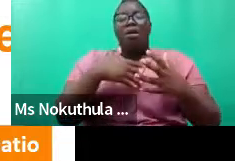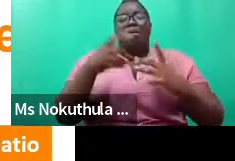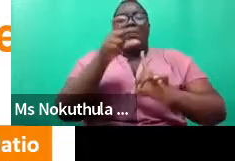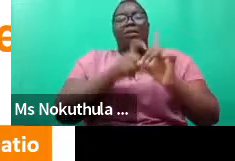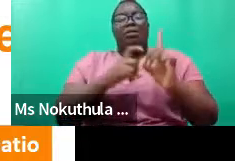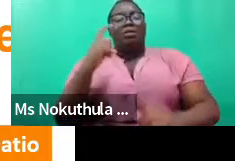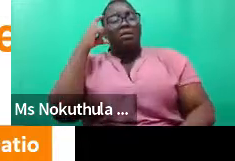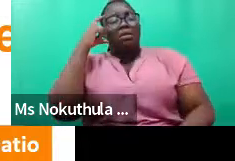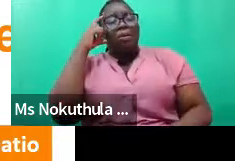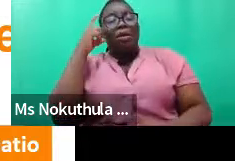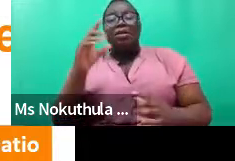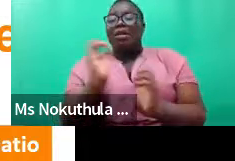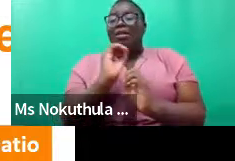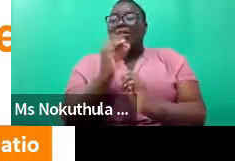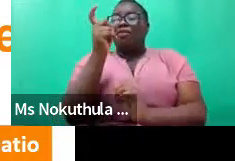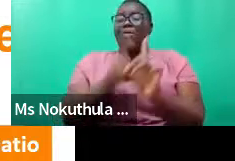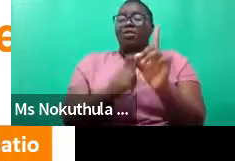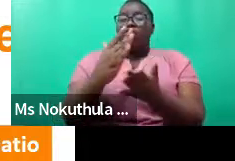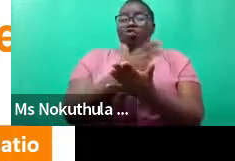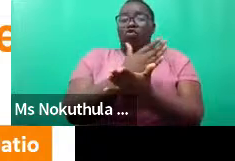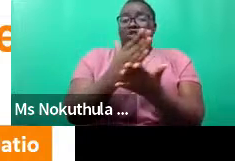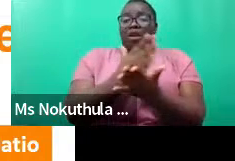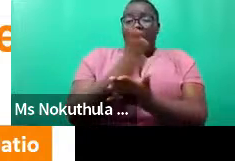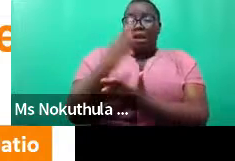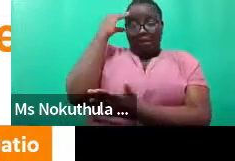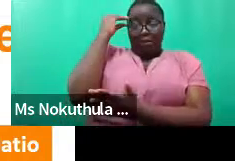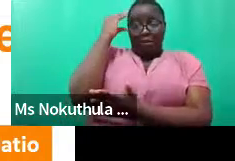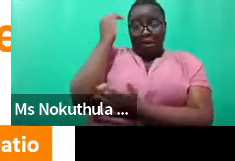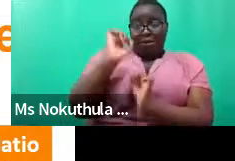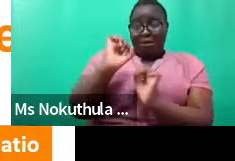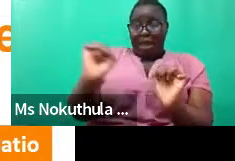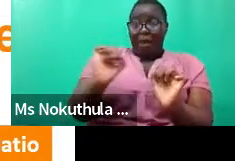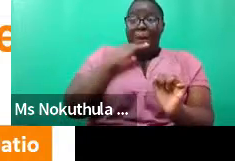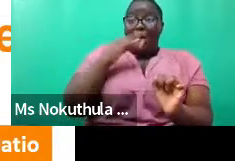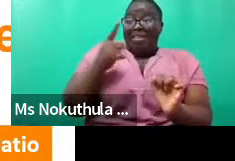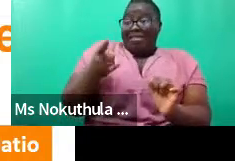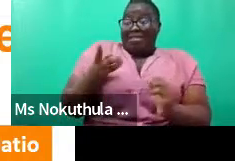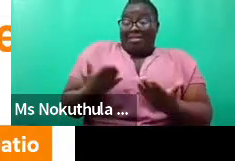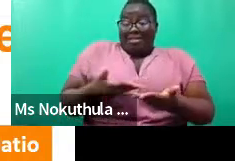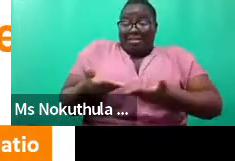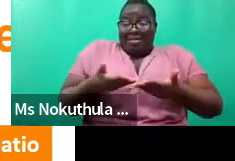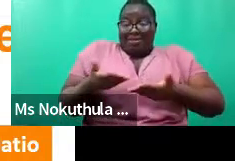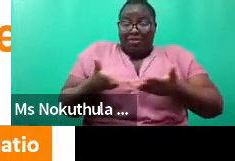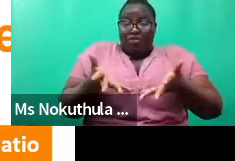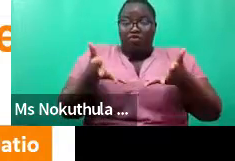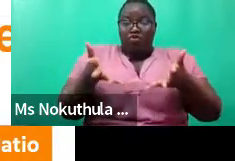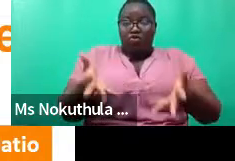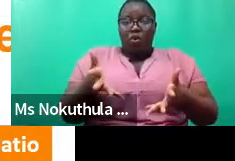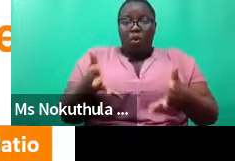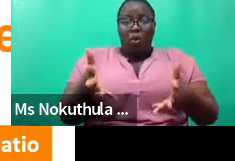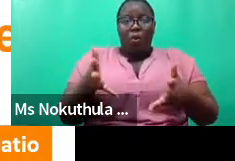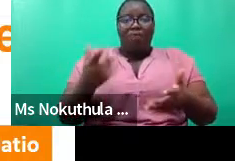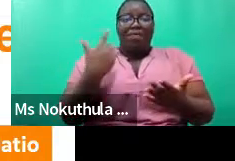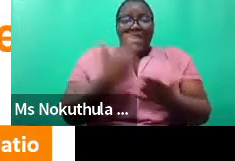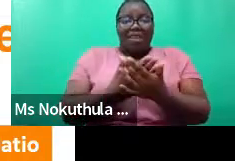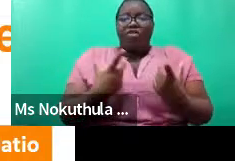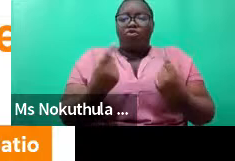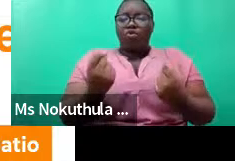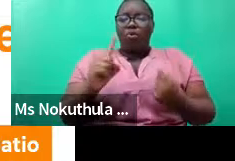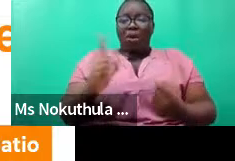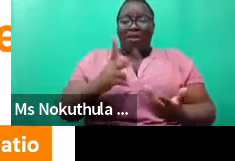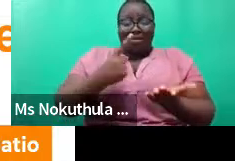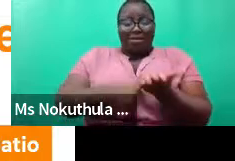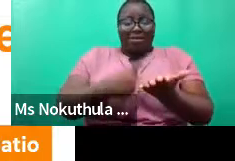their experiences with. So they shared it with such and services, they can log in and be able to discuss how their feelings